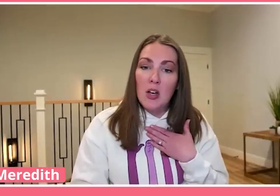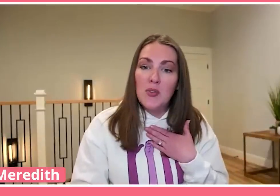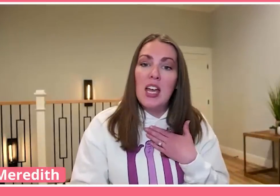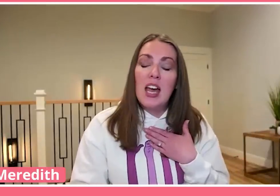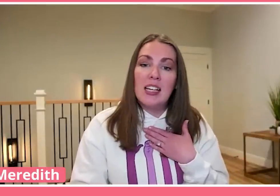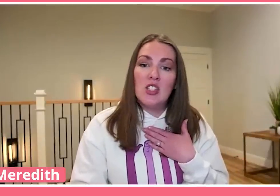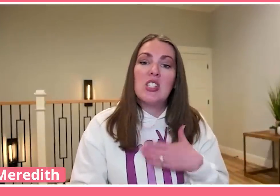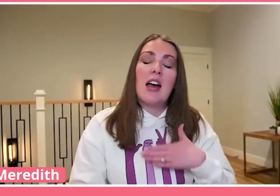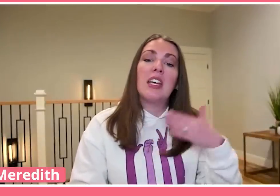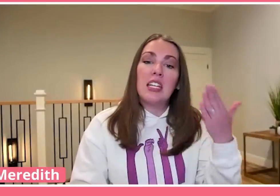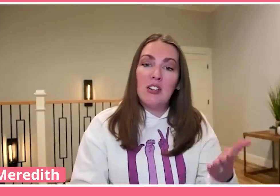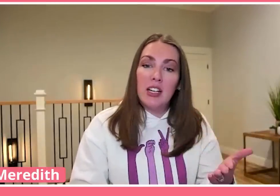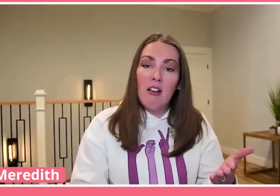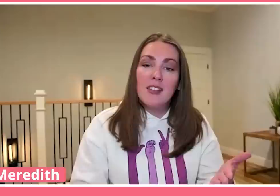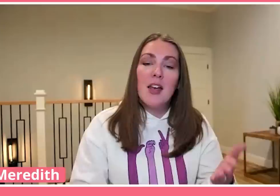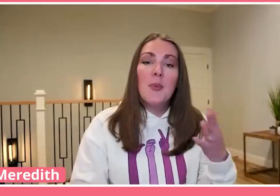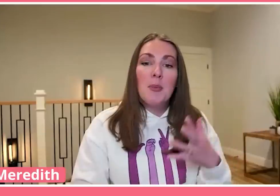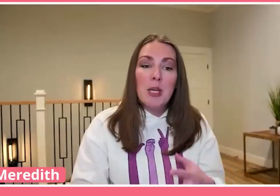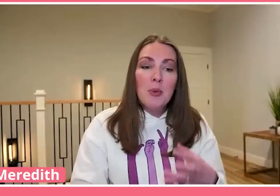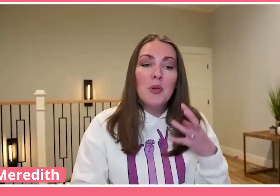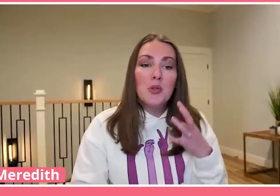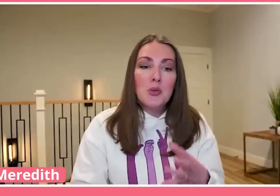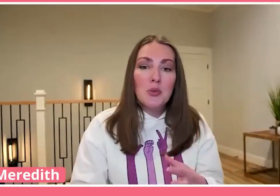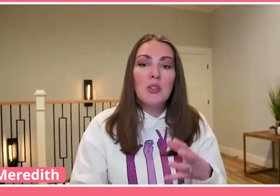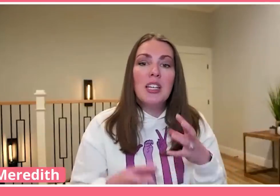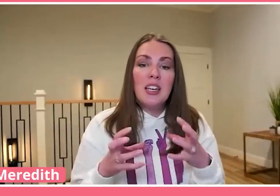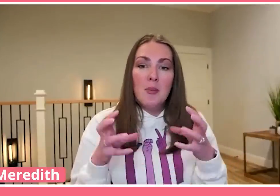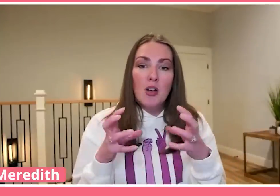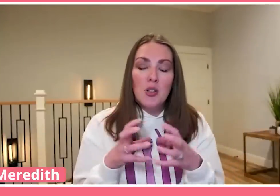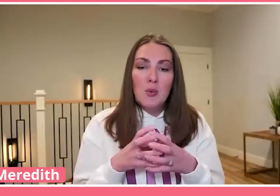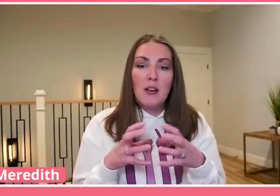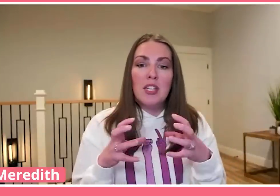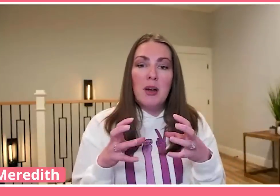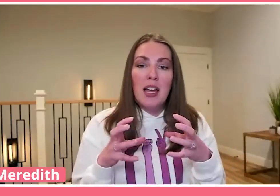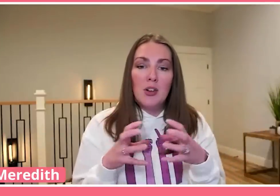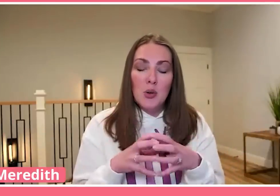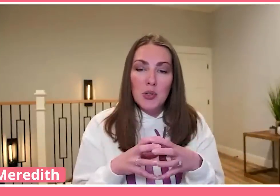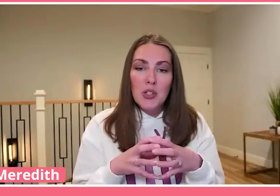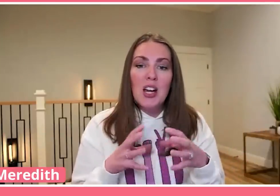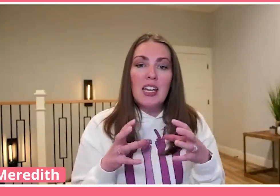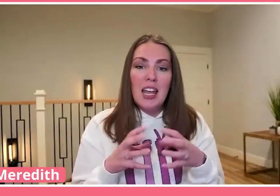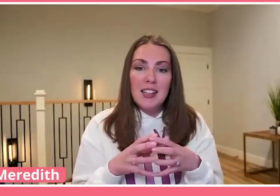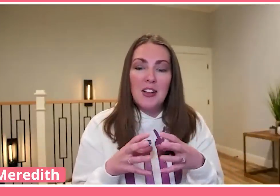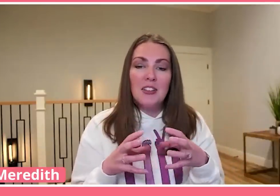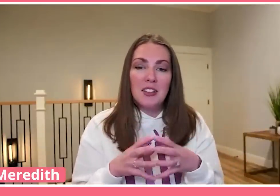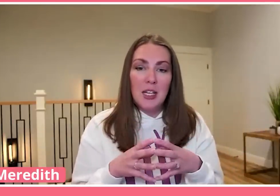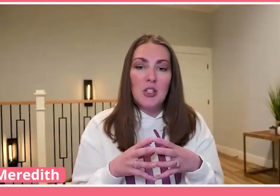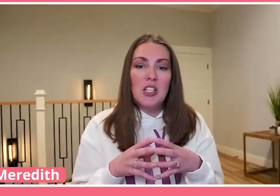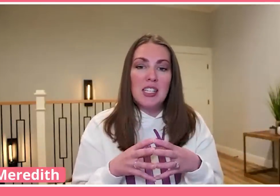as just having a hearing loss. But people who truly are surrounded by the culture and ASL and the language itself